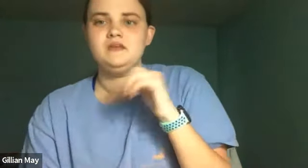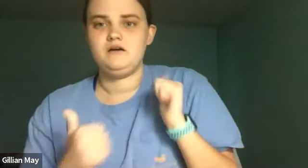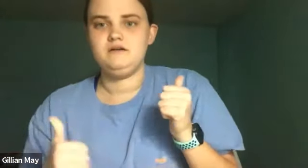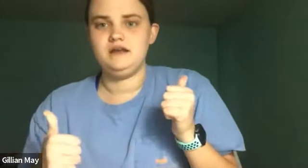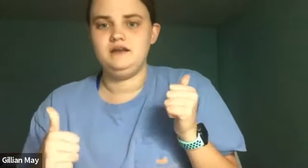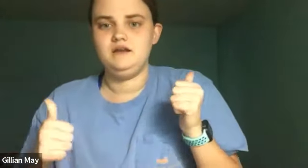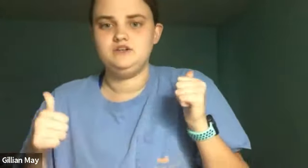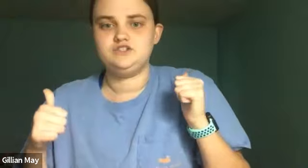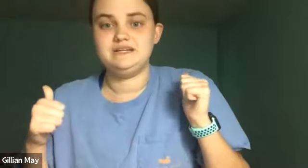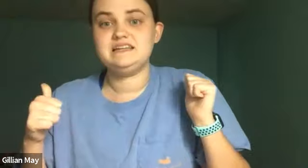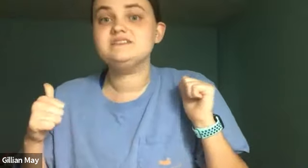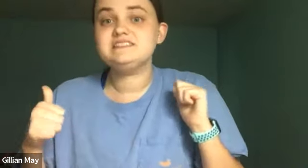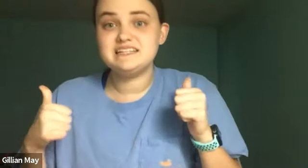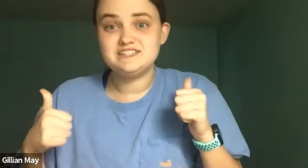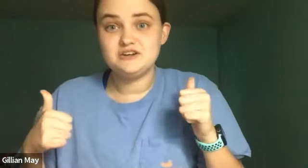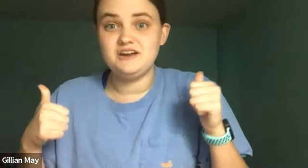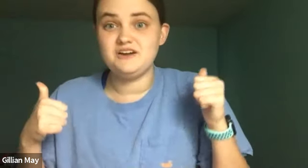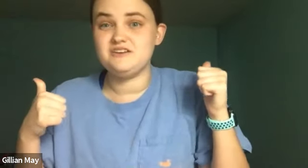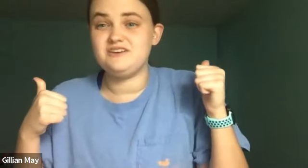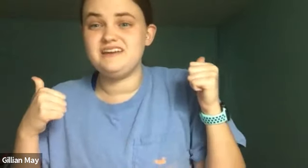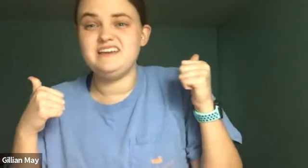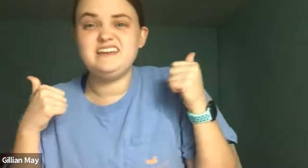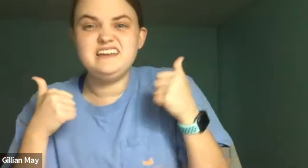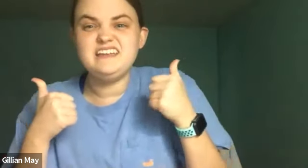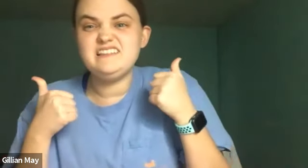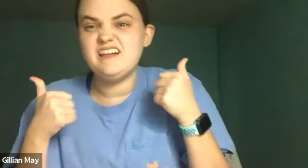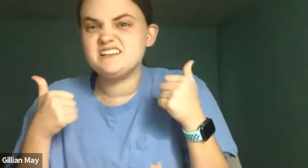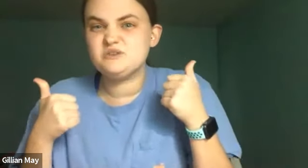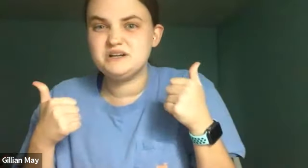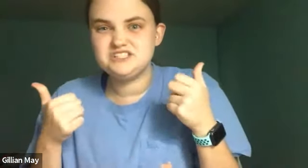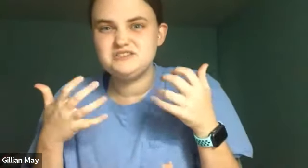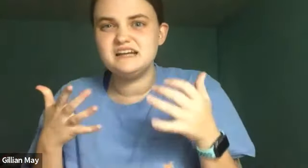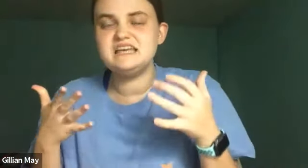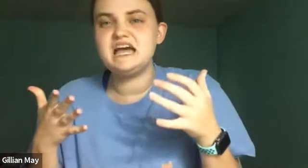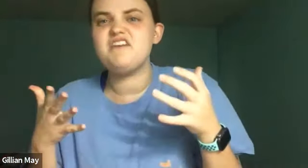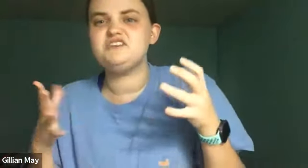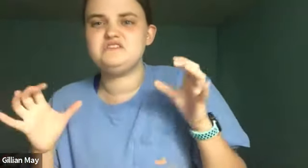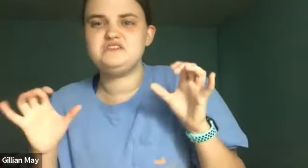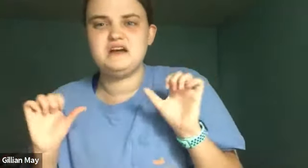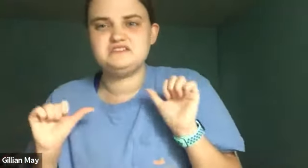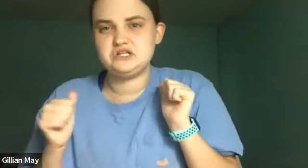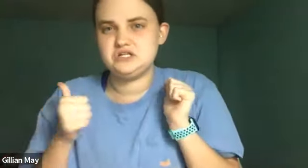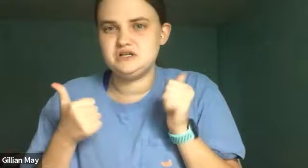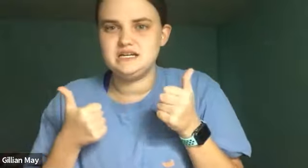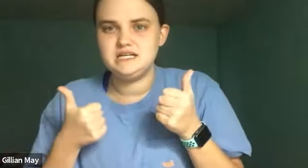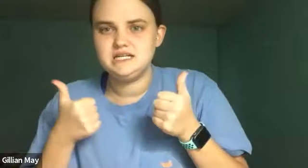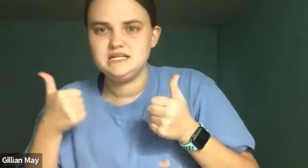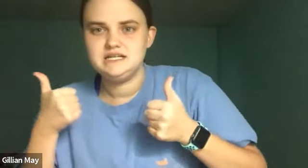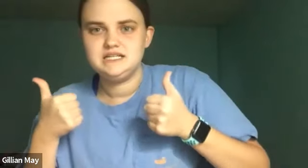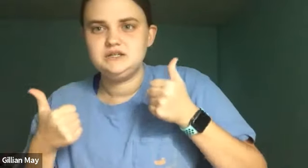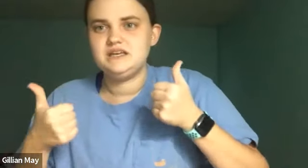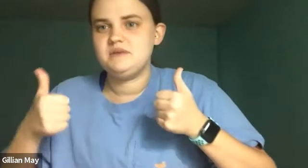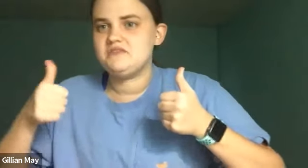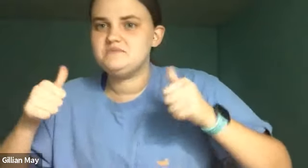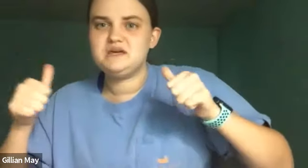All right. So it is now 6:30. Are there any last questions you guys have, or you think you guys are good? You can give me a thumbs up, or